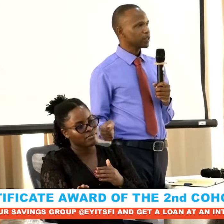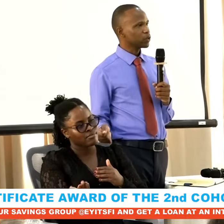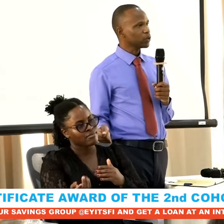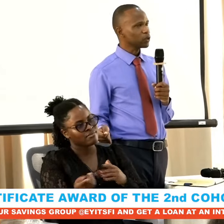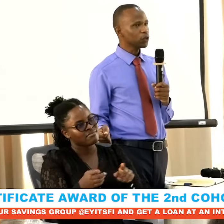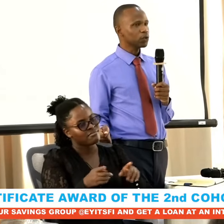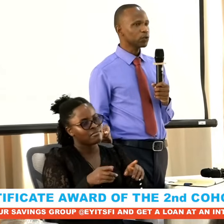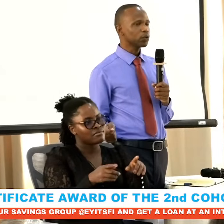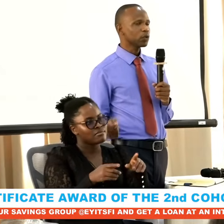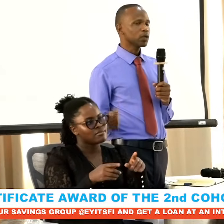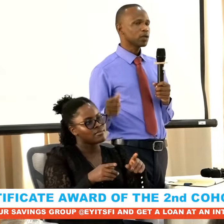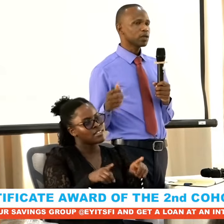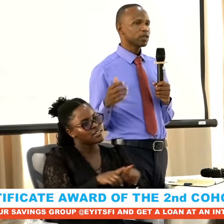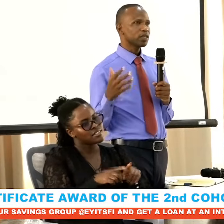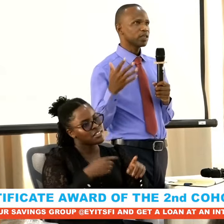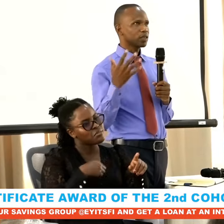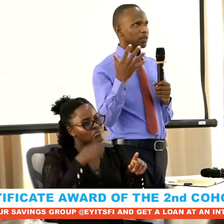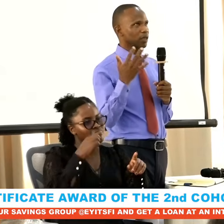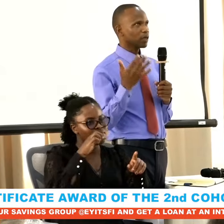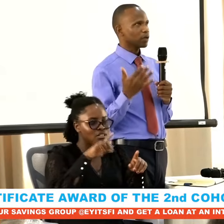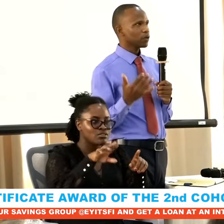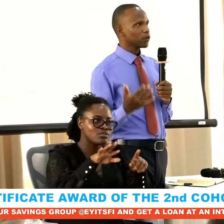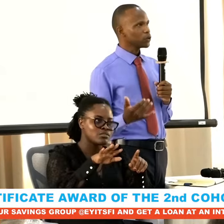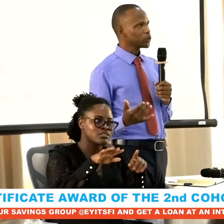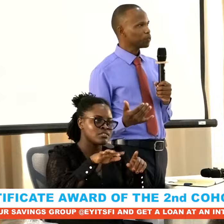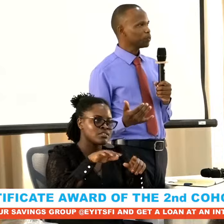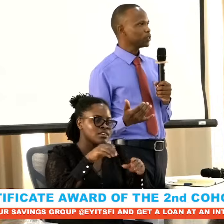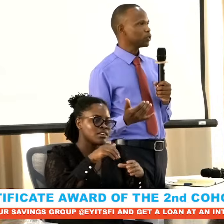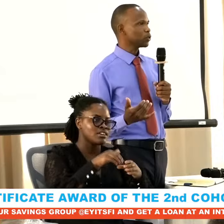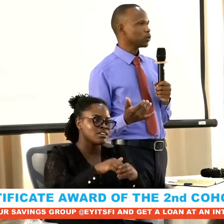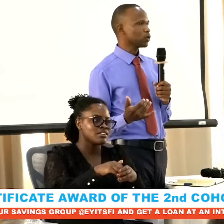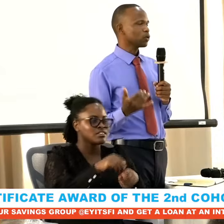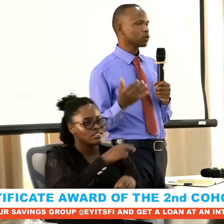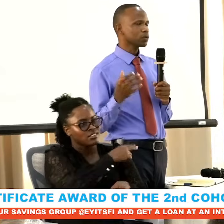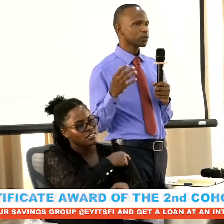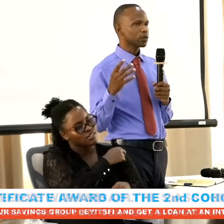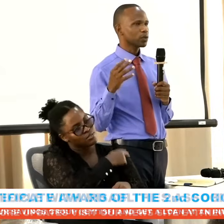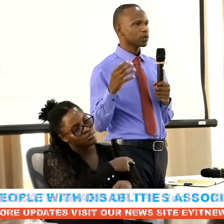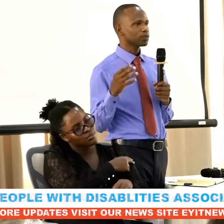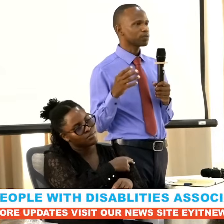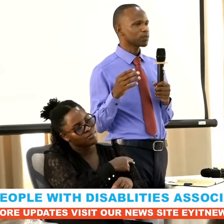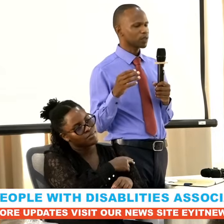Like I told you, in the hospital,